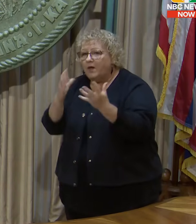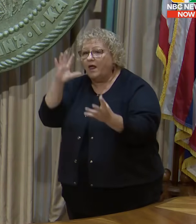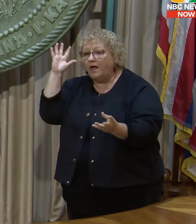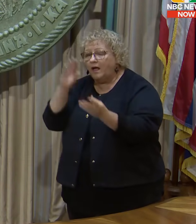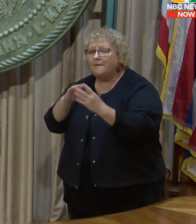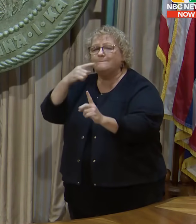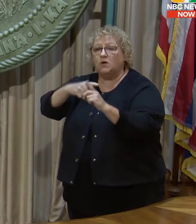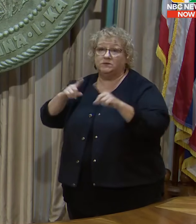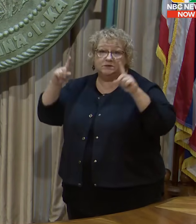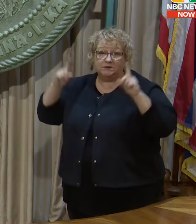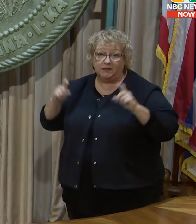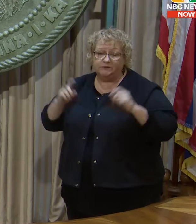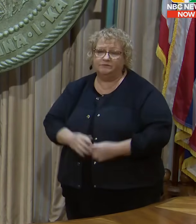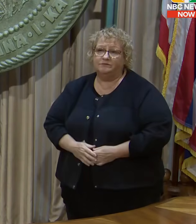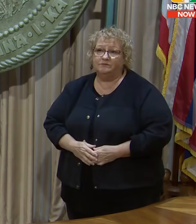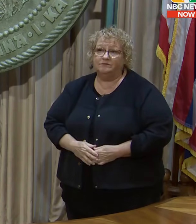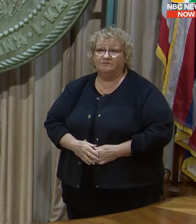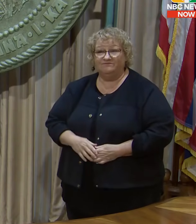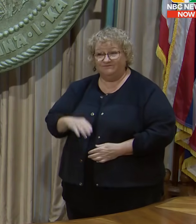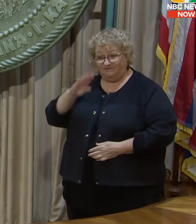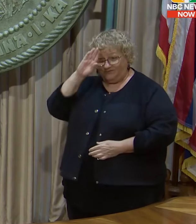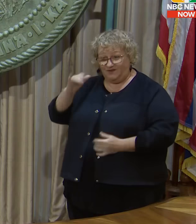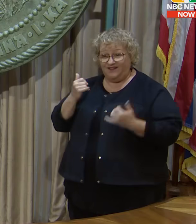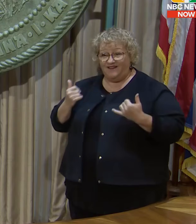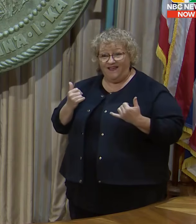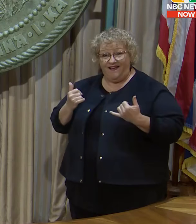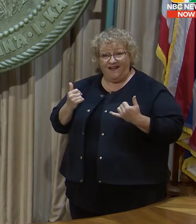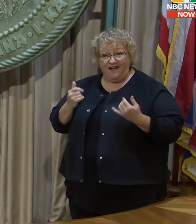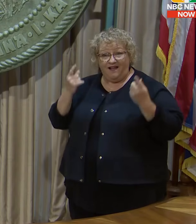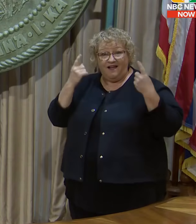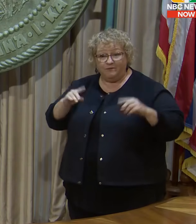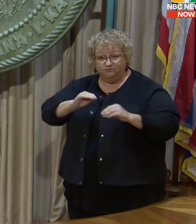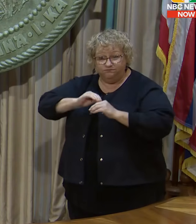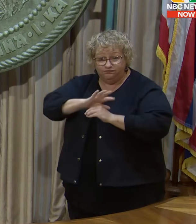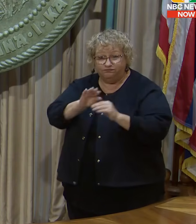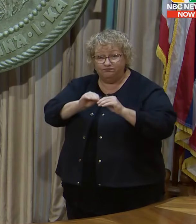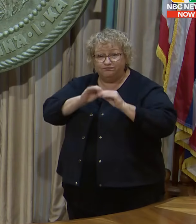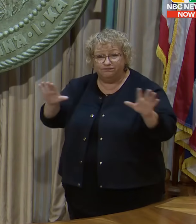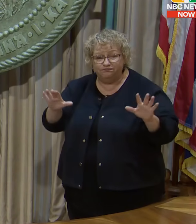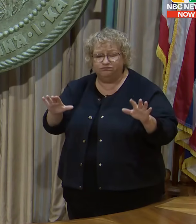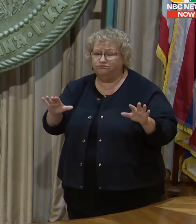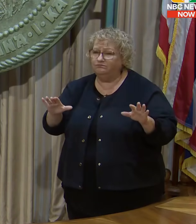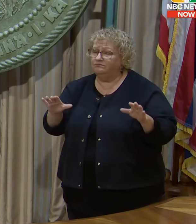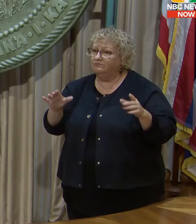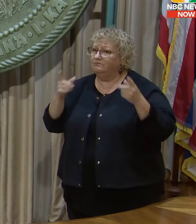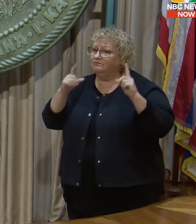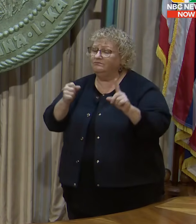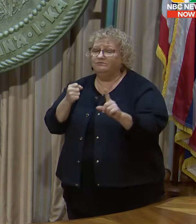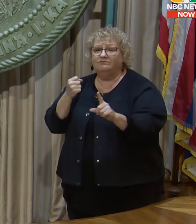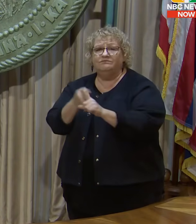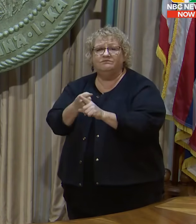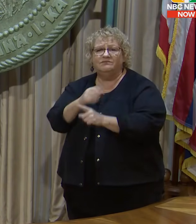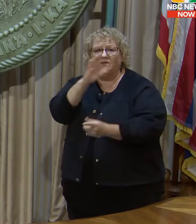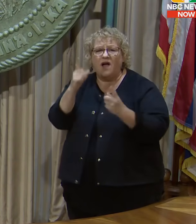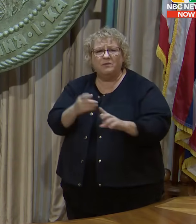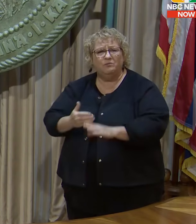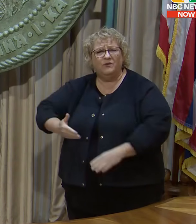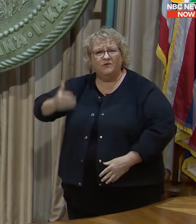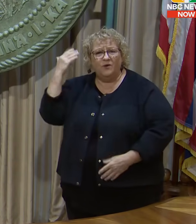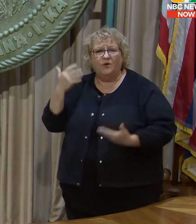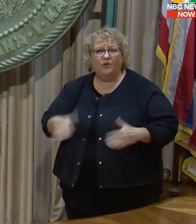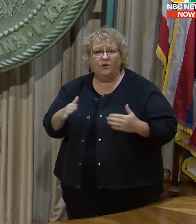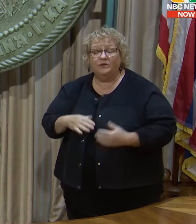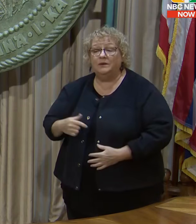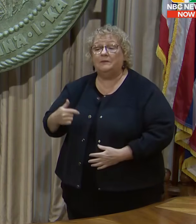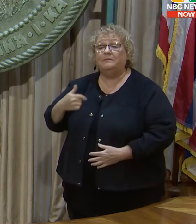These are unprecedented times, and in order to protect the health and safety of Hawaii's people, I, along with the